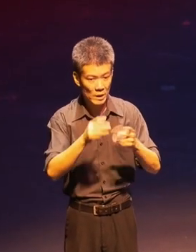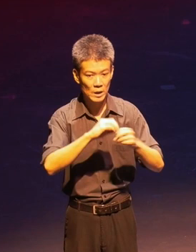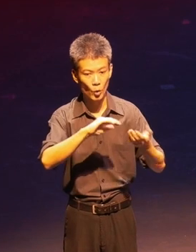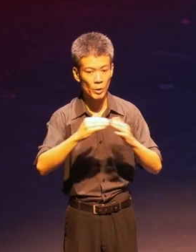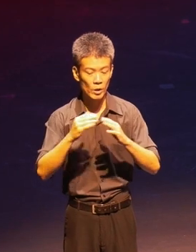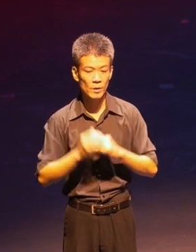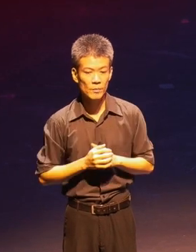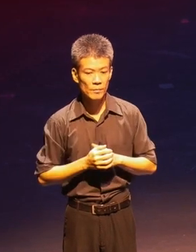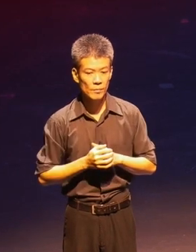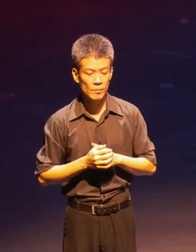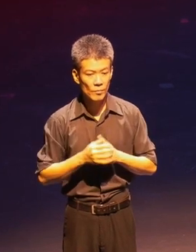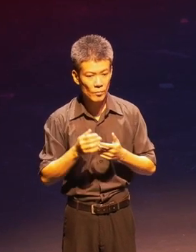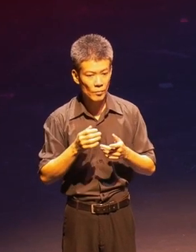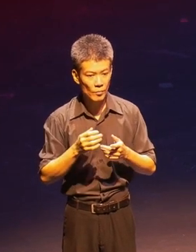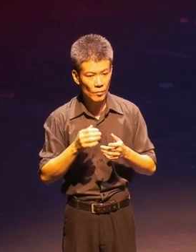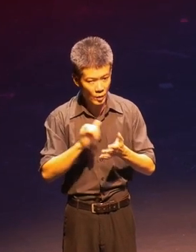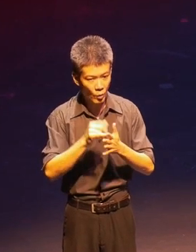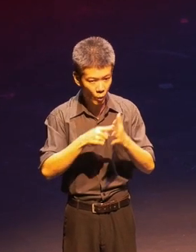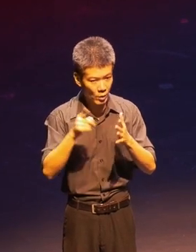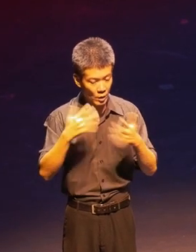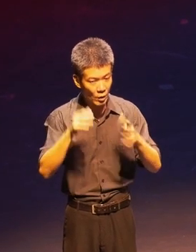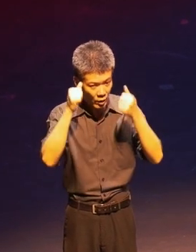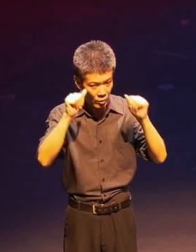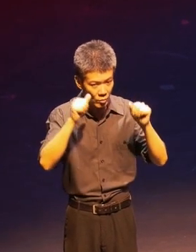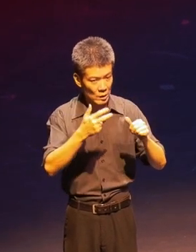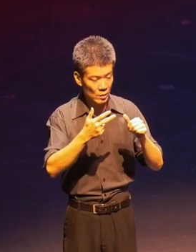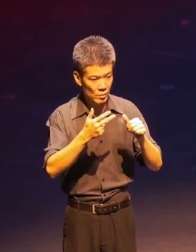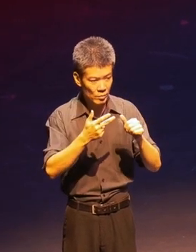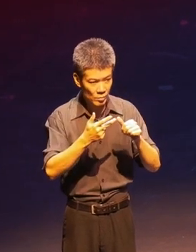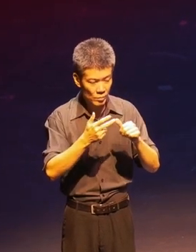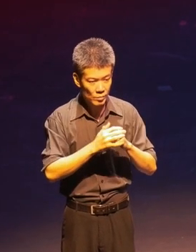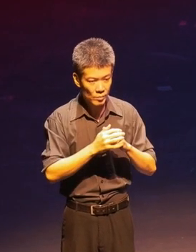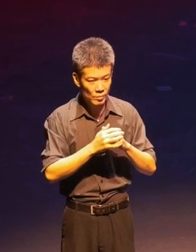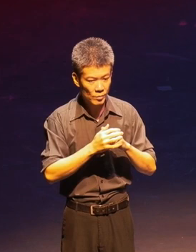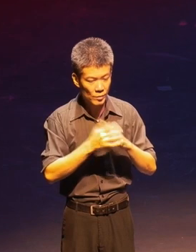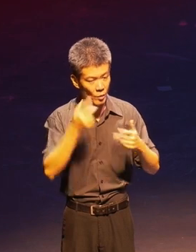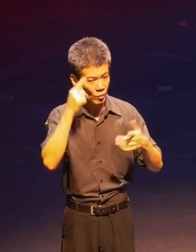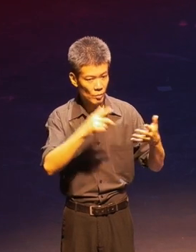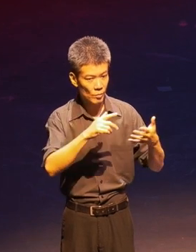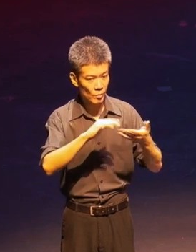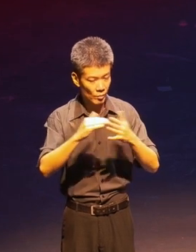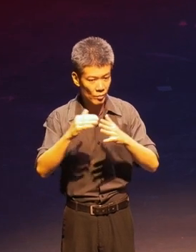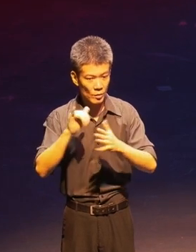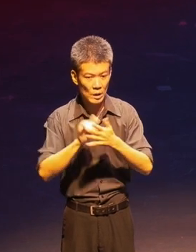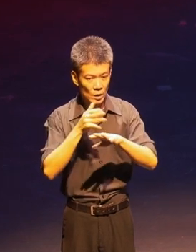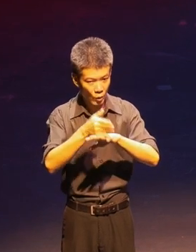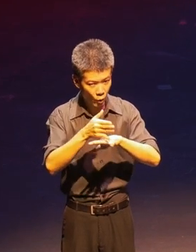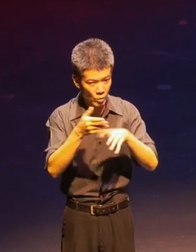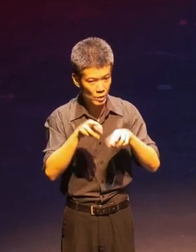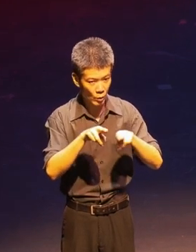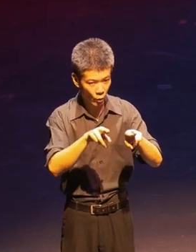community. And I'm proud of what ADF2023 has achieved. Their third and latest center at Bukit Merah Community Hub, which is just across the